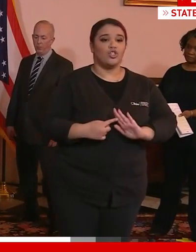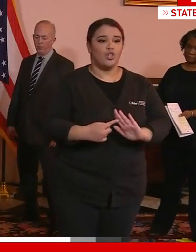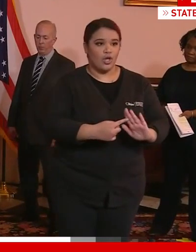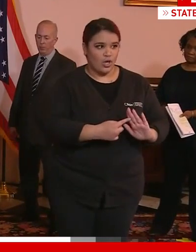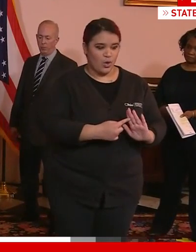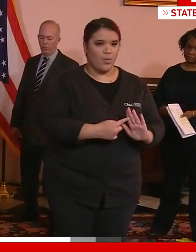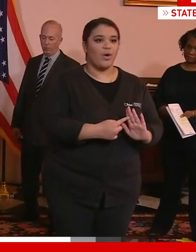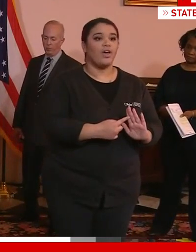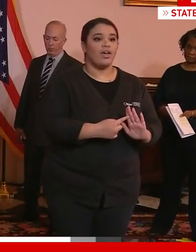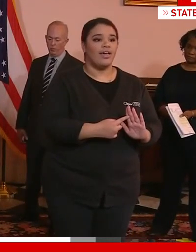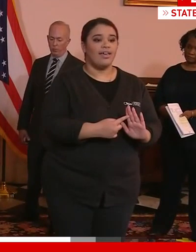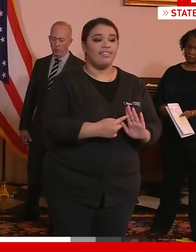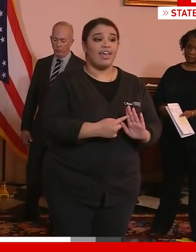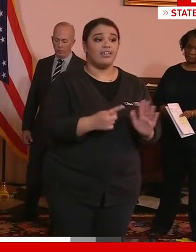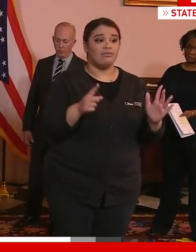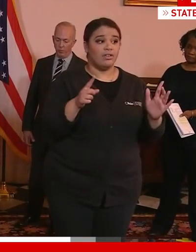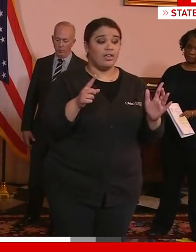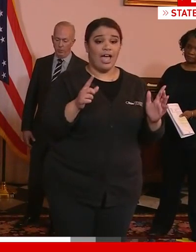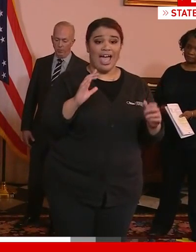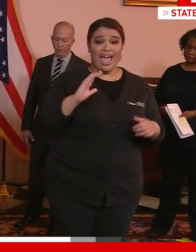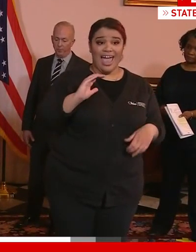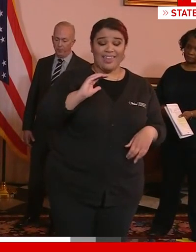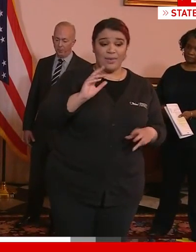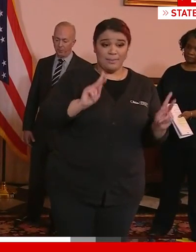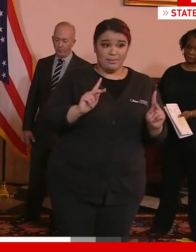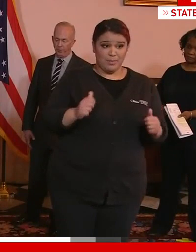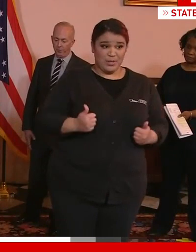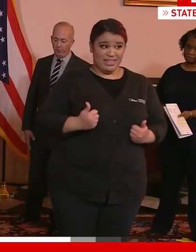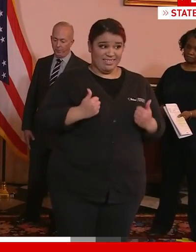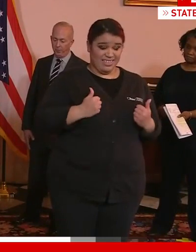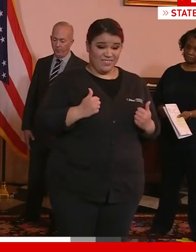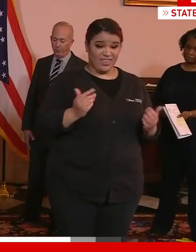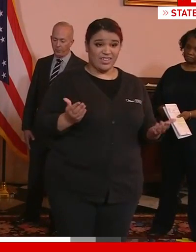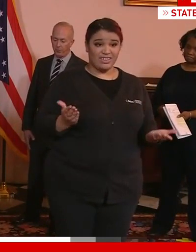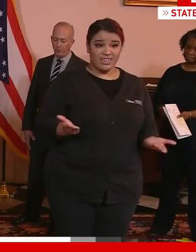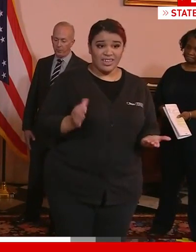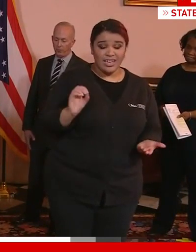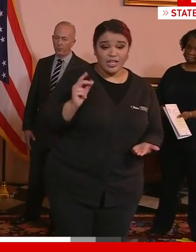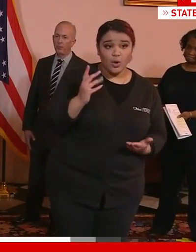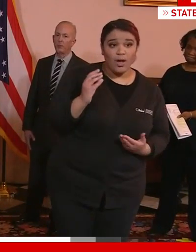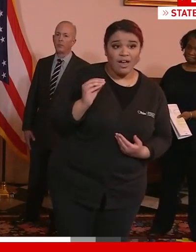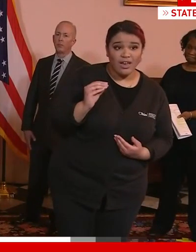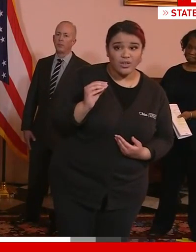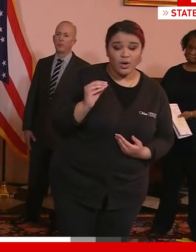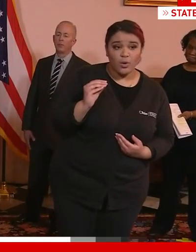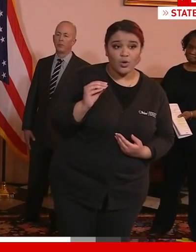we are putting the public's health interests ahead of our near-term